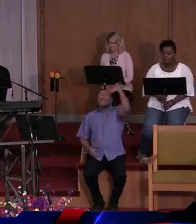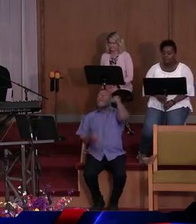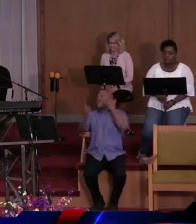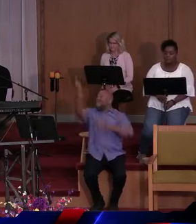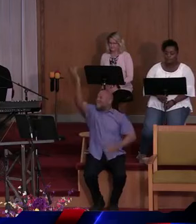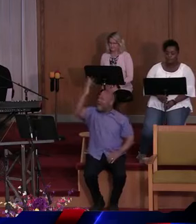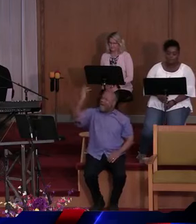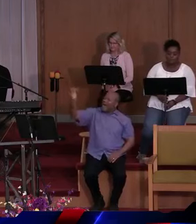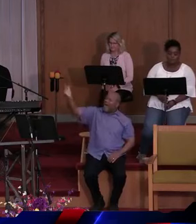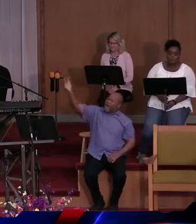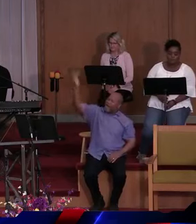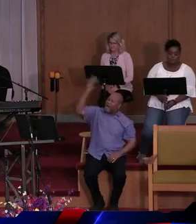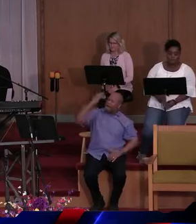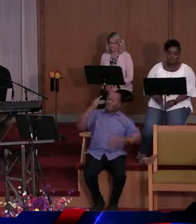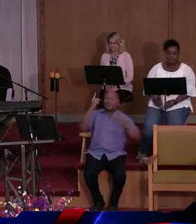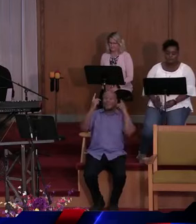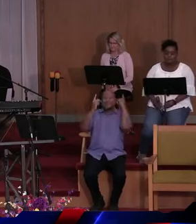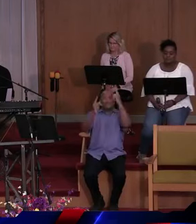endureth